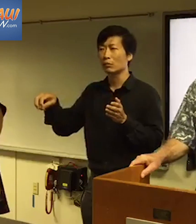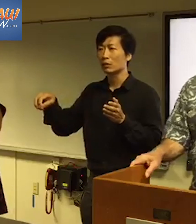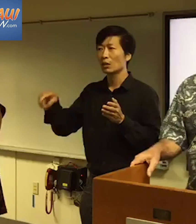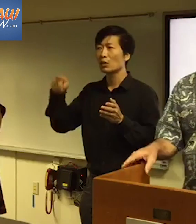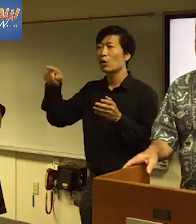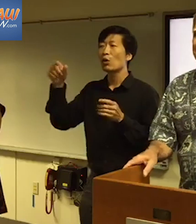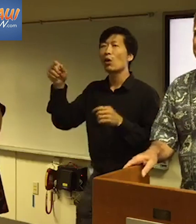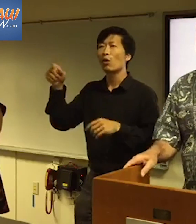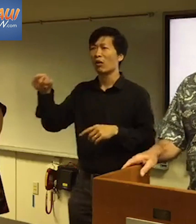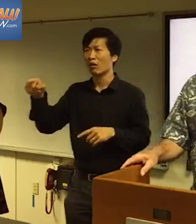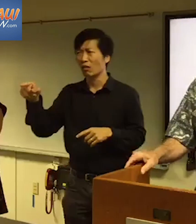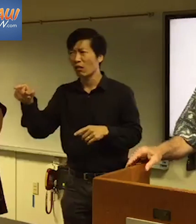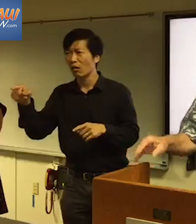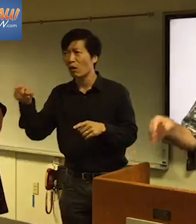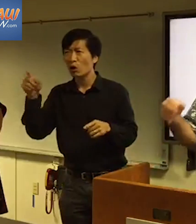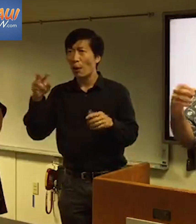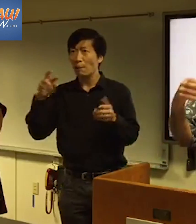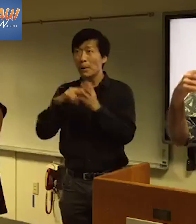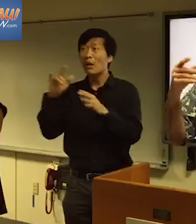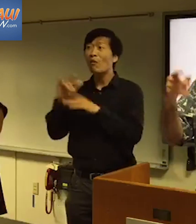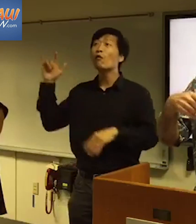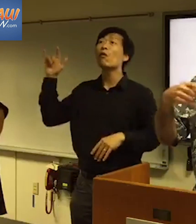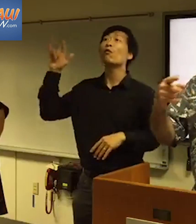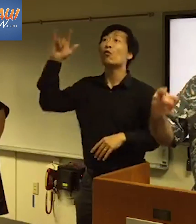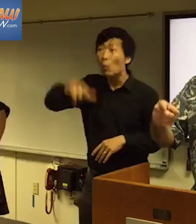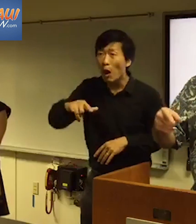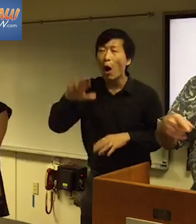and right, Bruce, you might. Yeah.